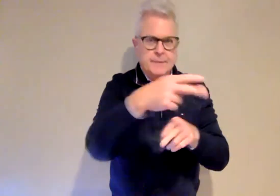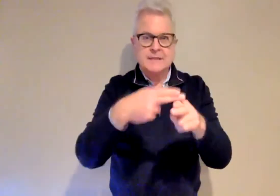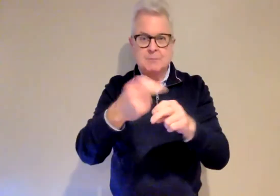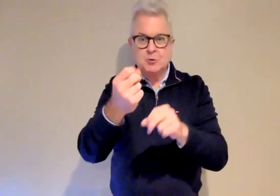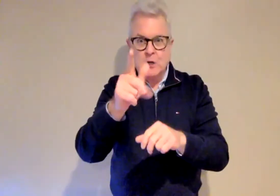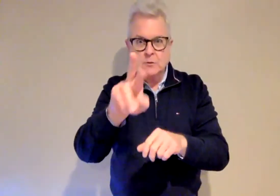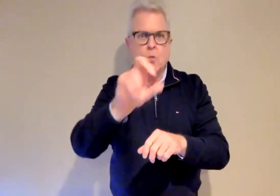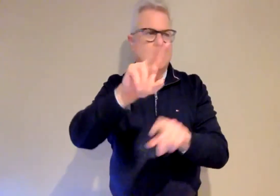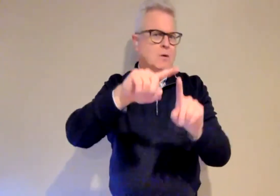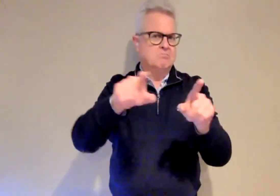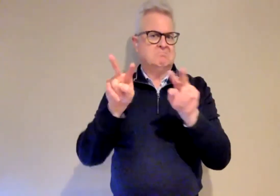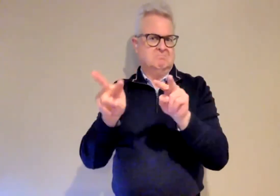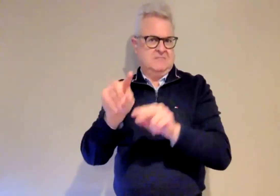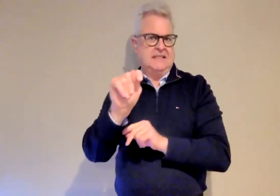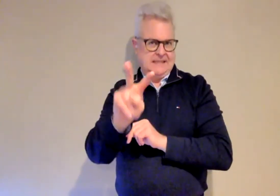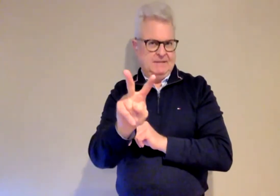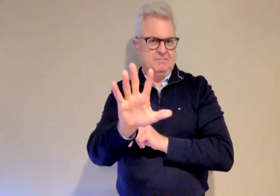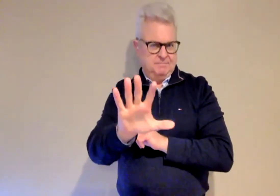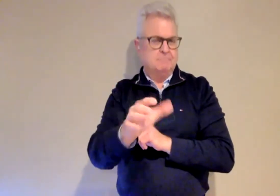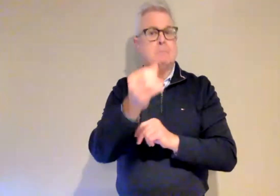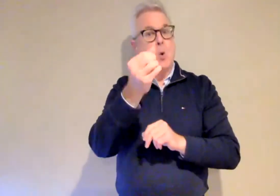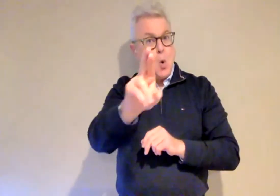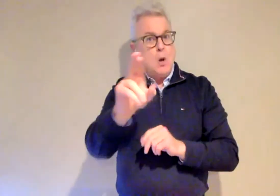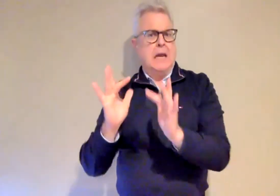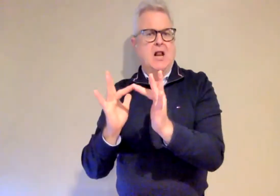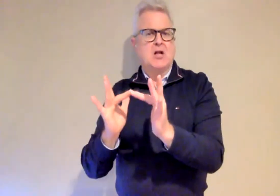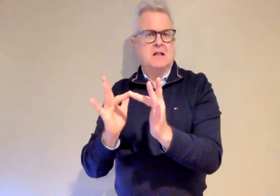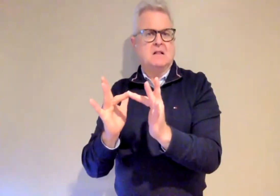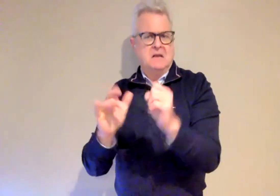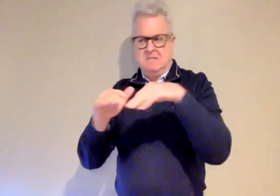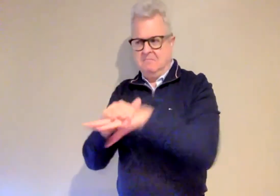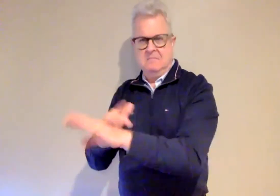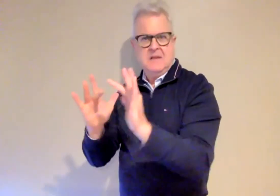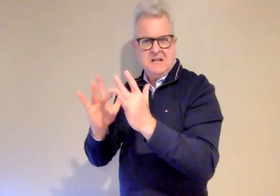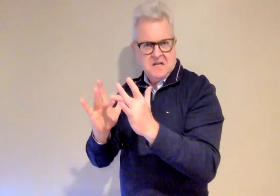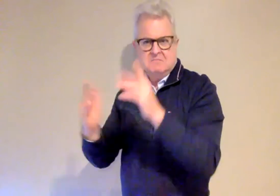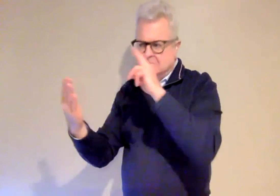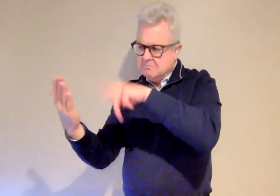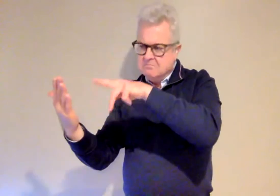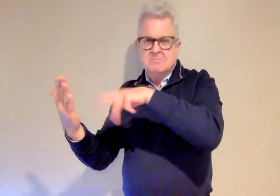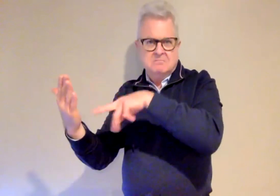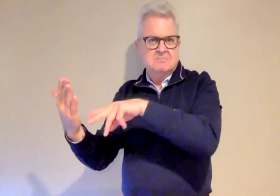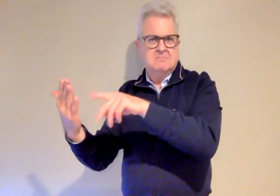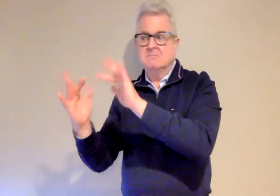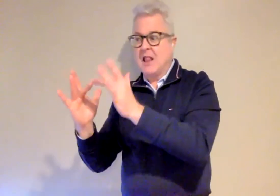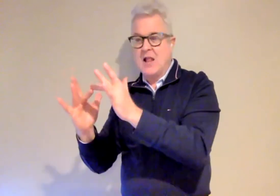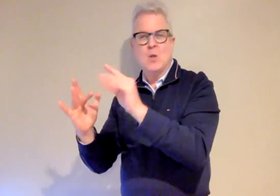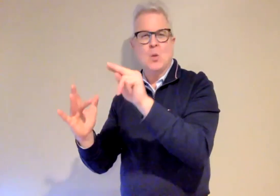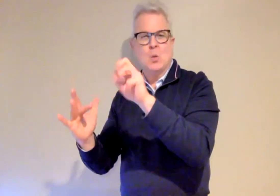evacuate. And they will provide information in terms of seeking temporary shelter. You can get that information